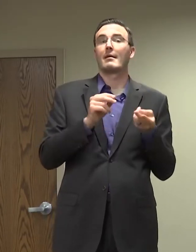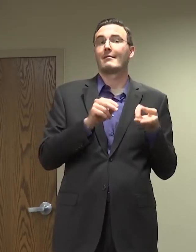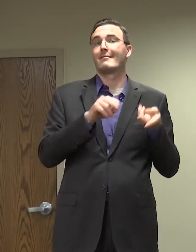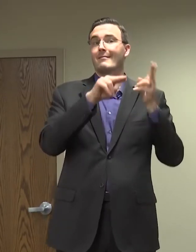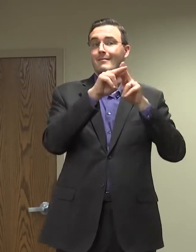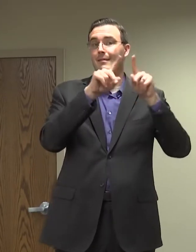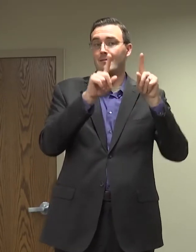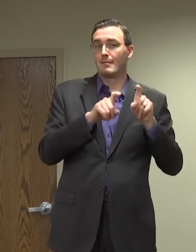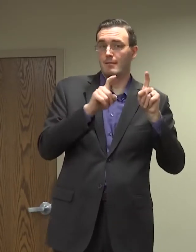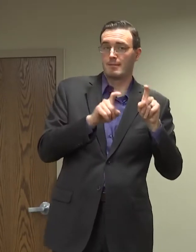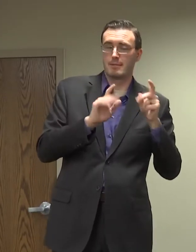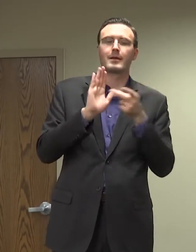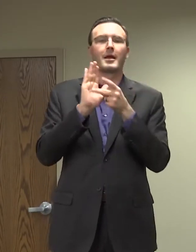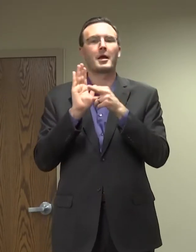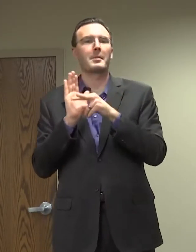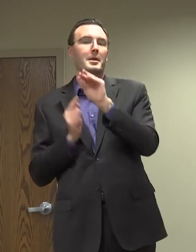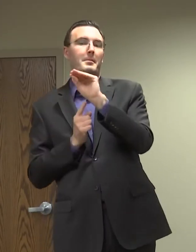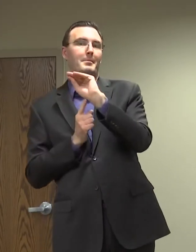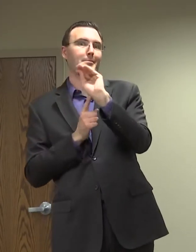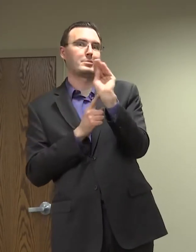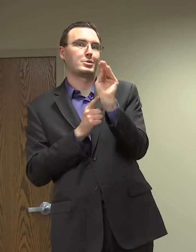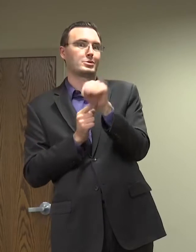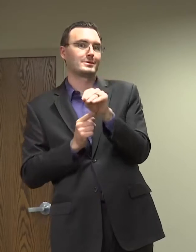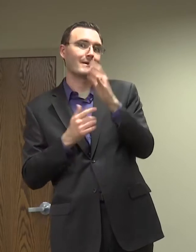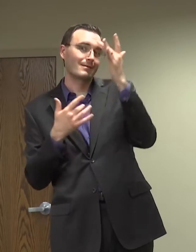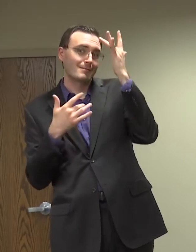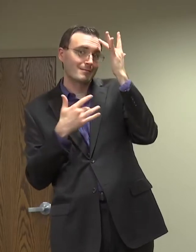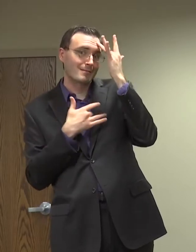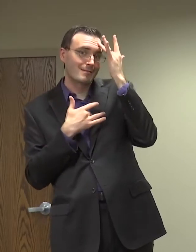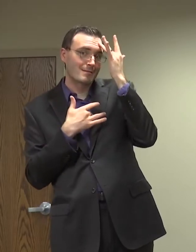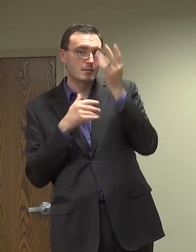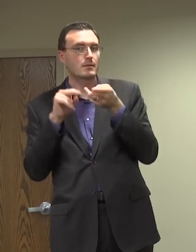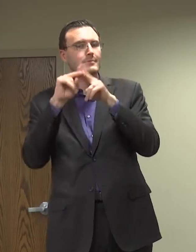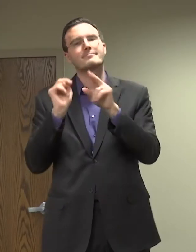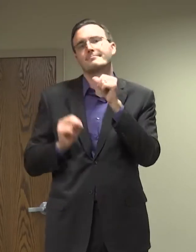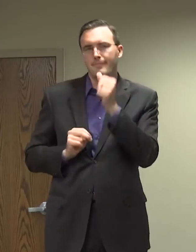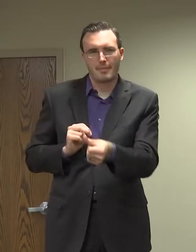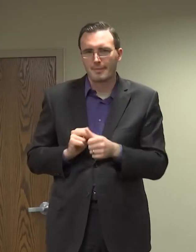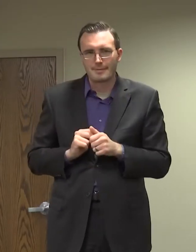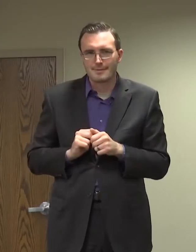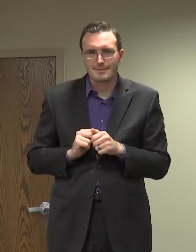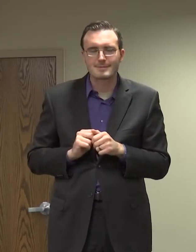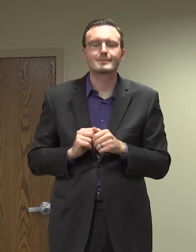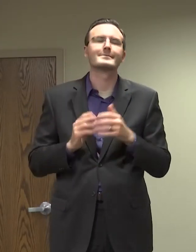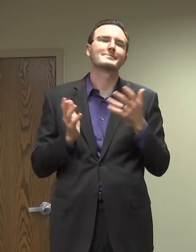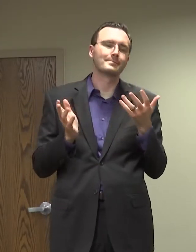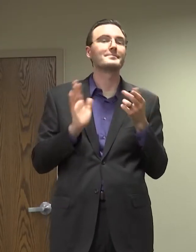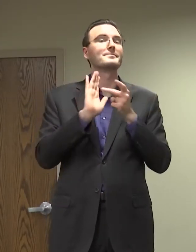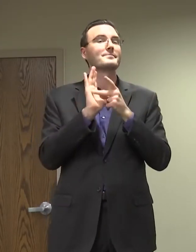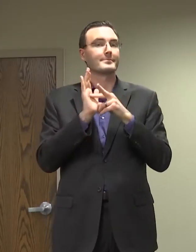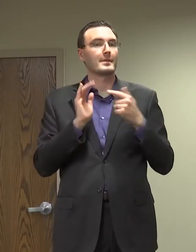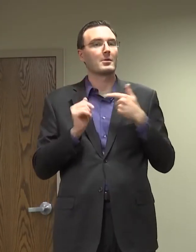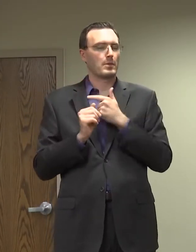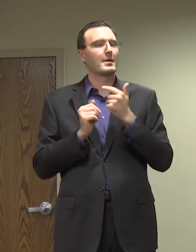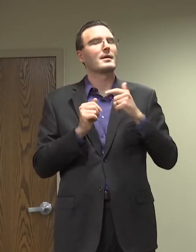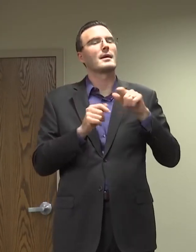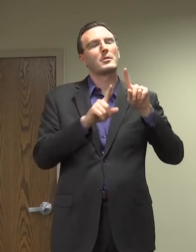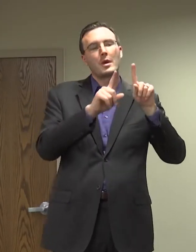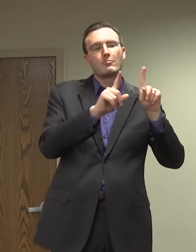So even as we increase our ability and capacity to test in our region, we're looking at the percent of positive tests that